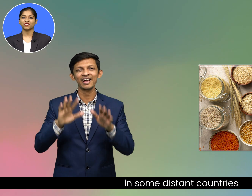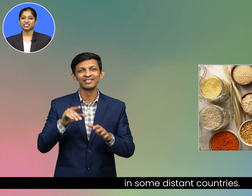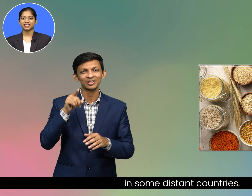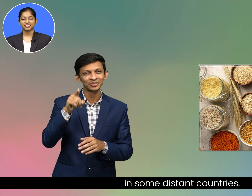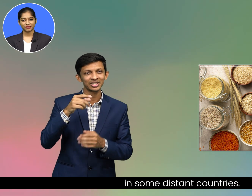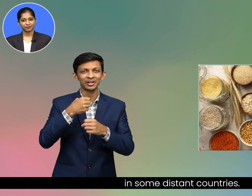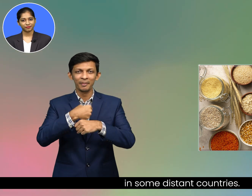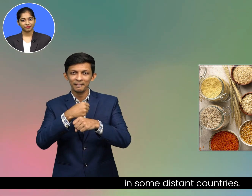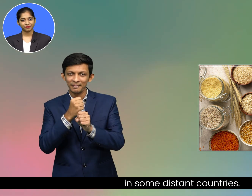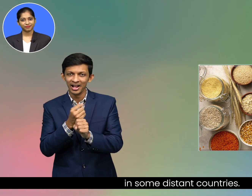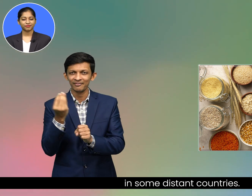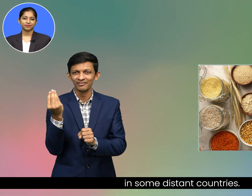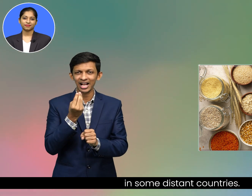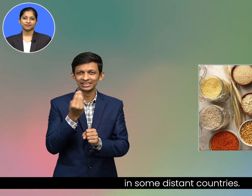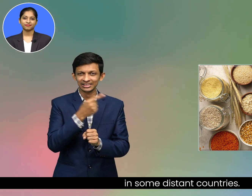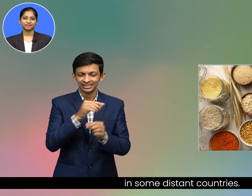distant countries.